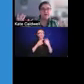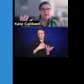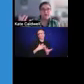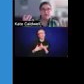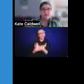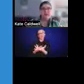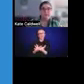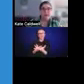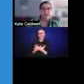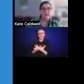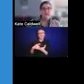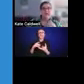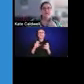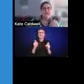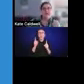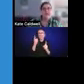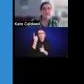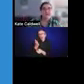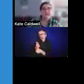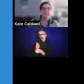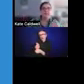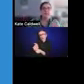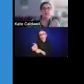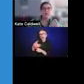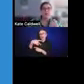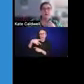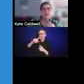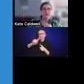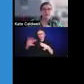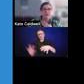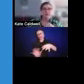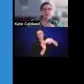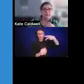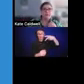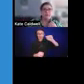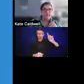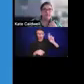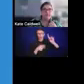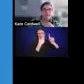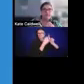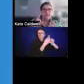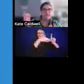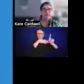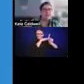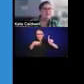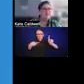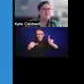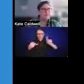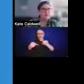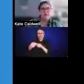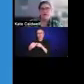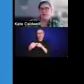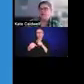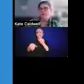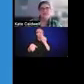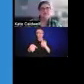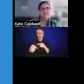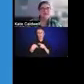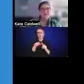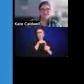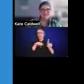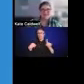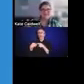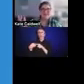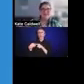you give community members cameras or video cameras. People know who uses